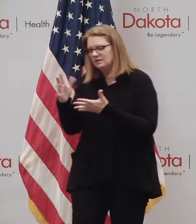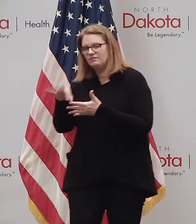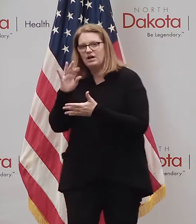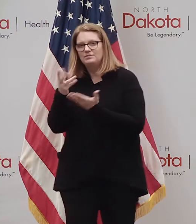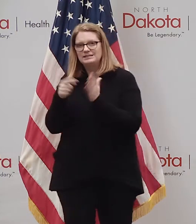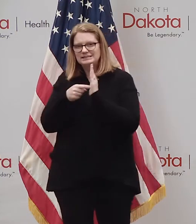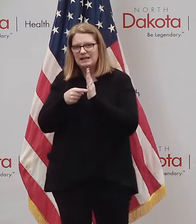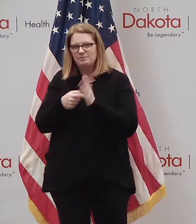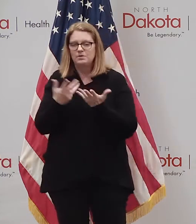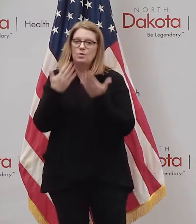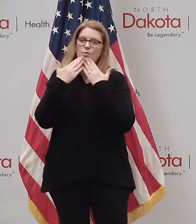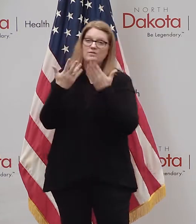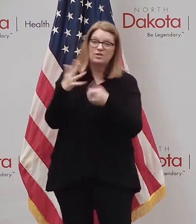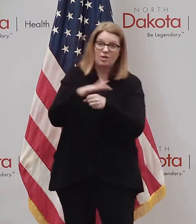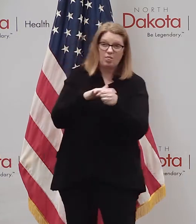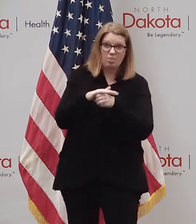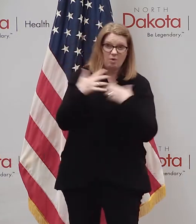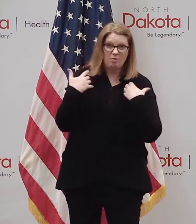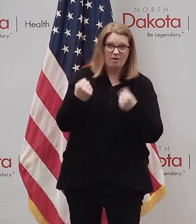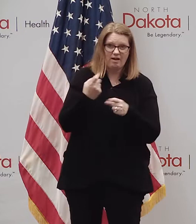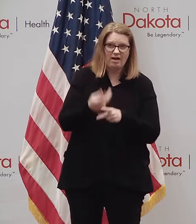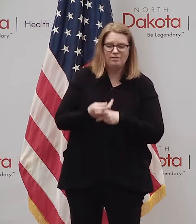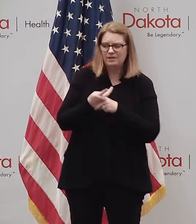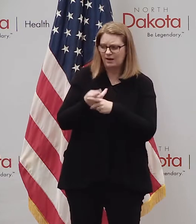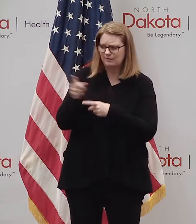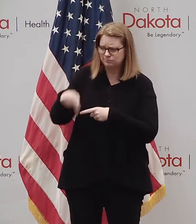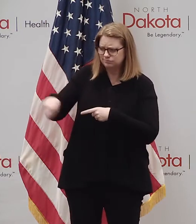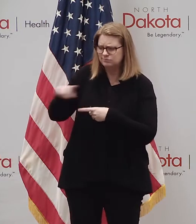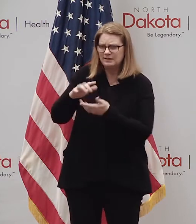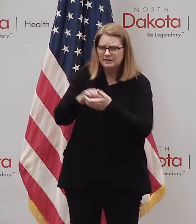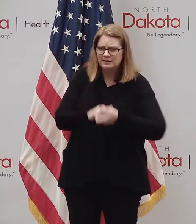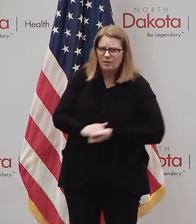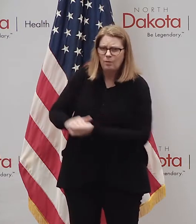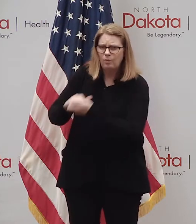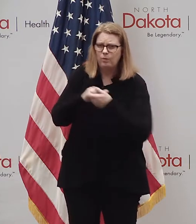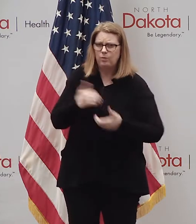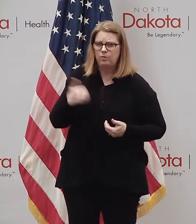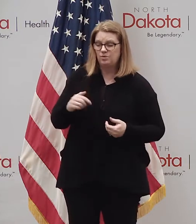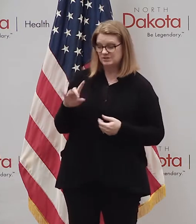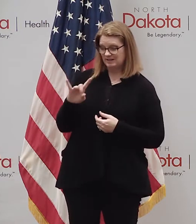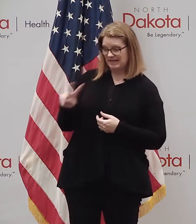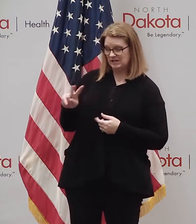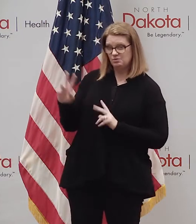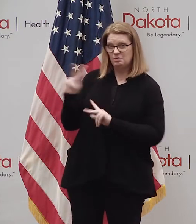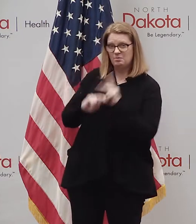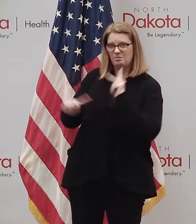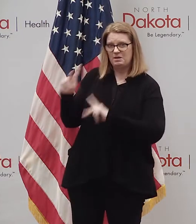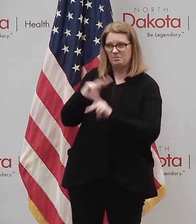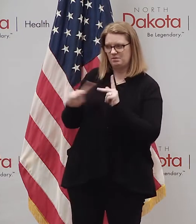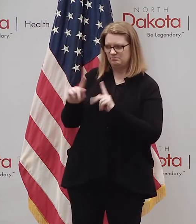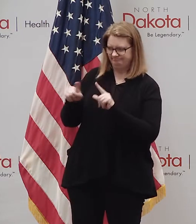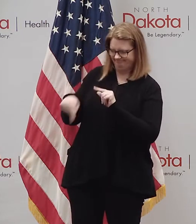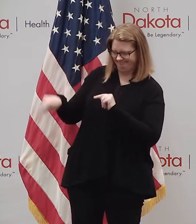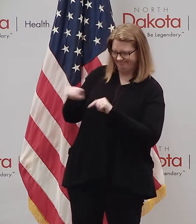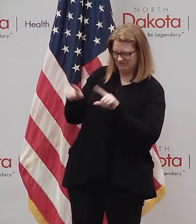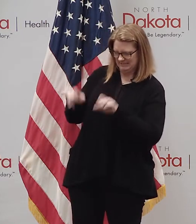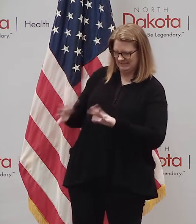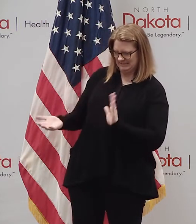were grateful to our local healthcare organizations and their partnership for getting these 82 individuals